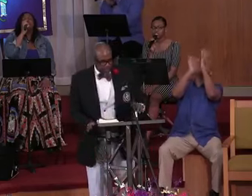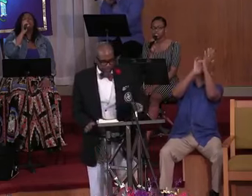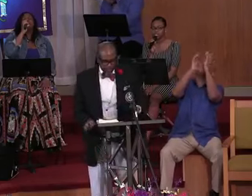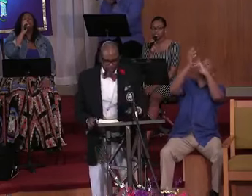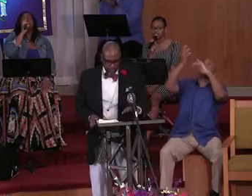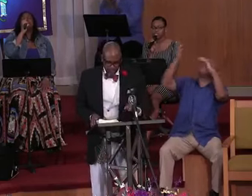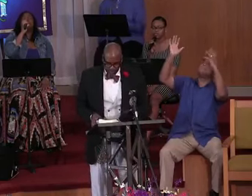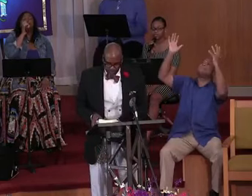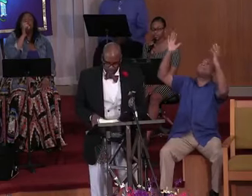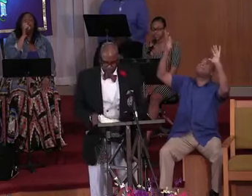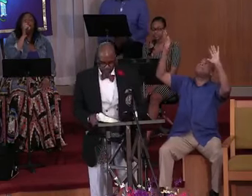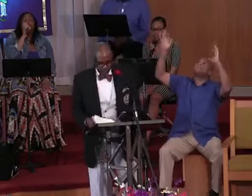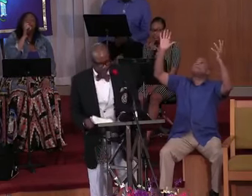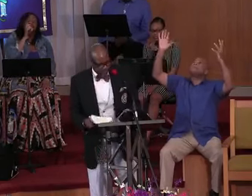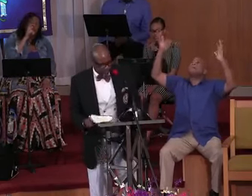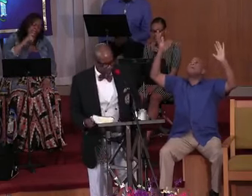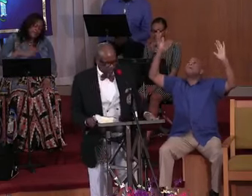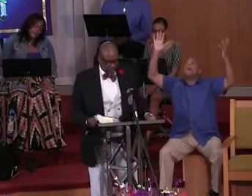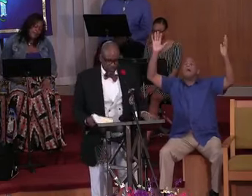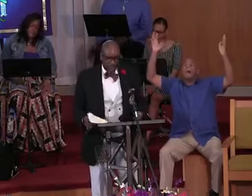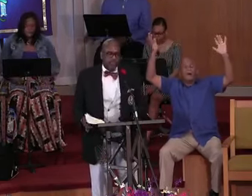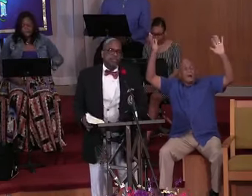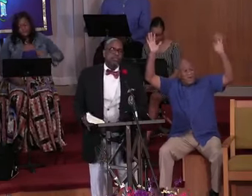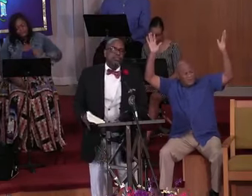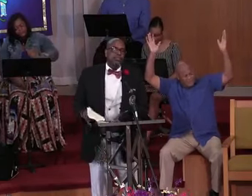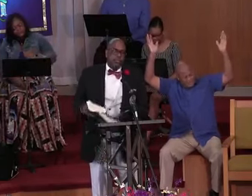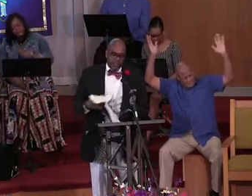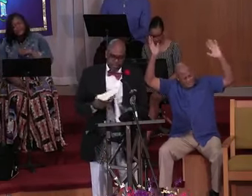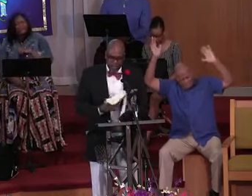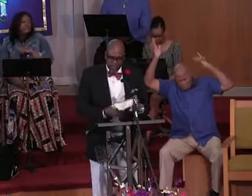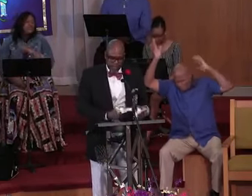Jesus, Jesus.